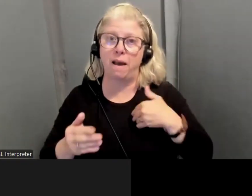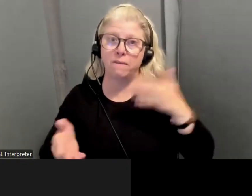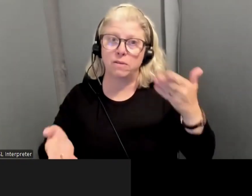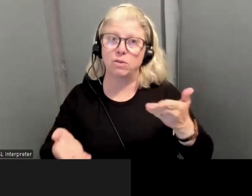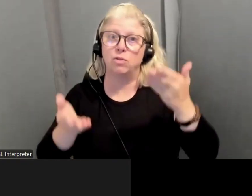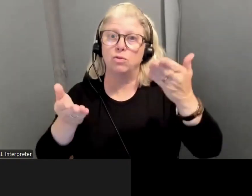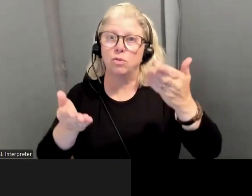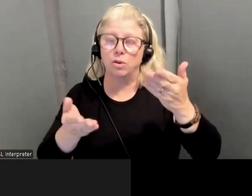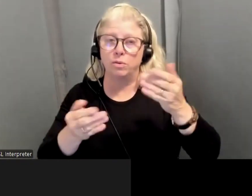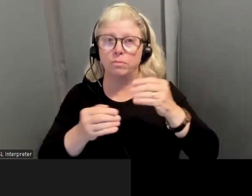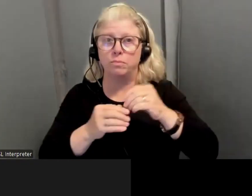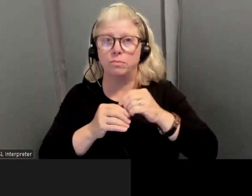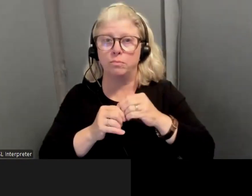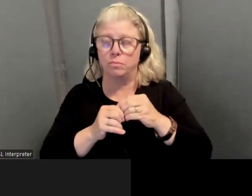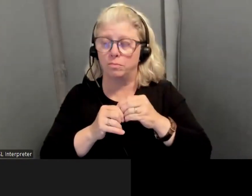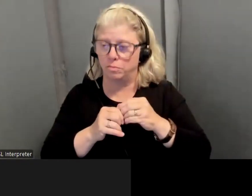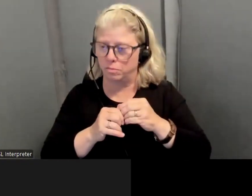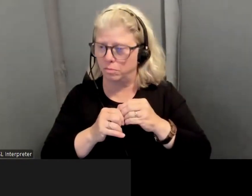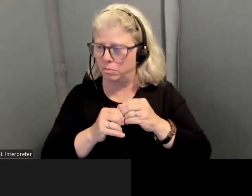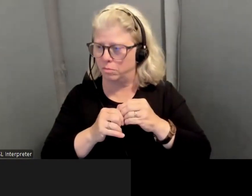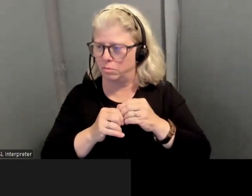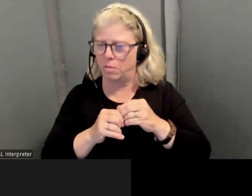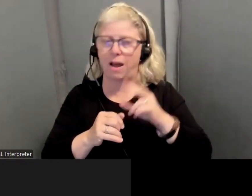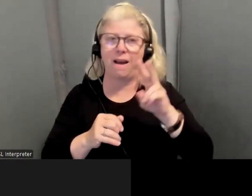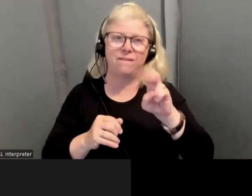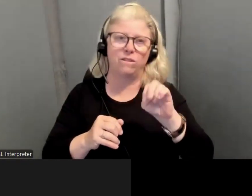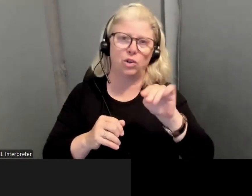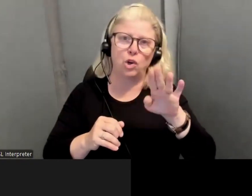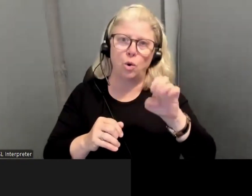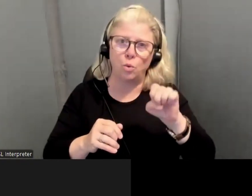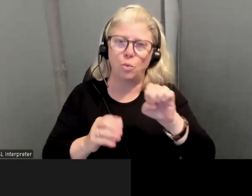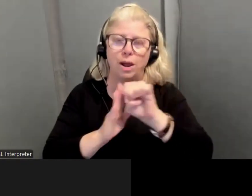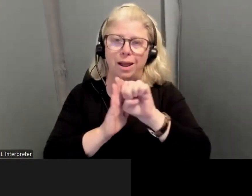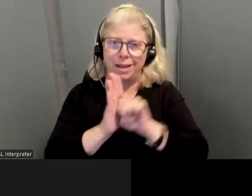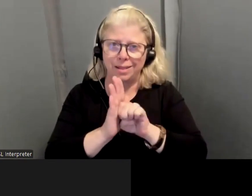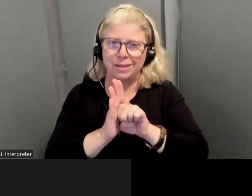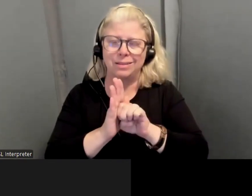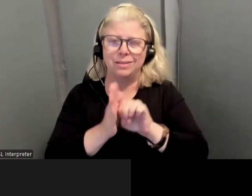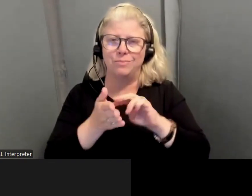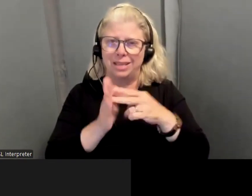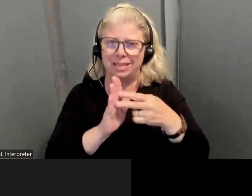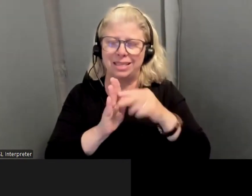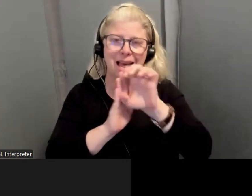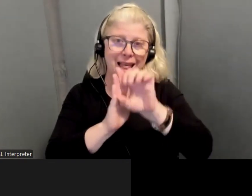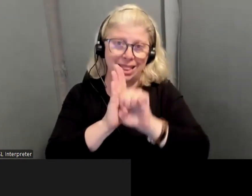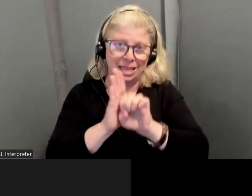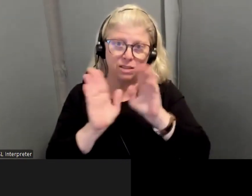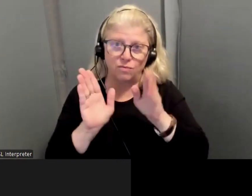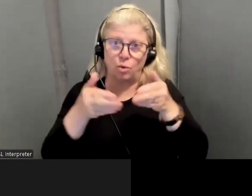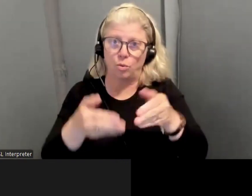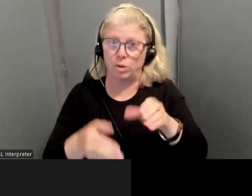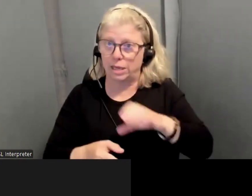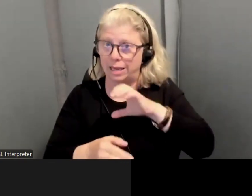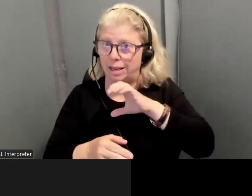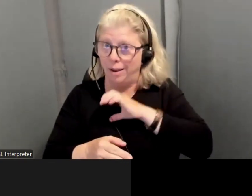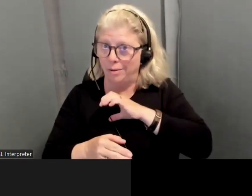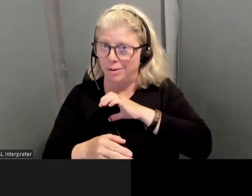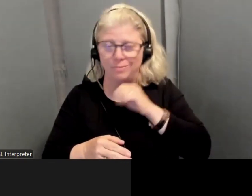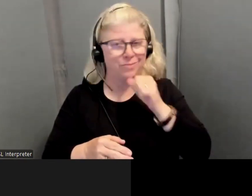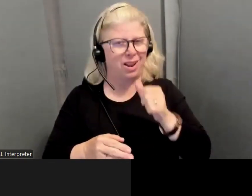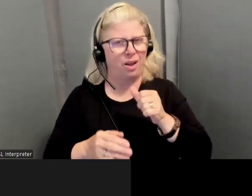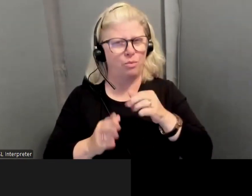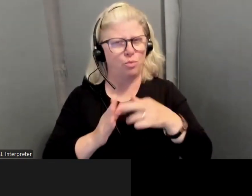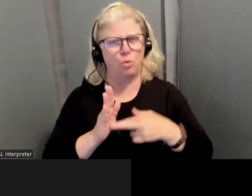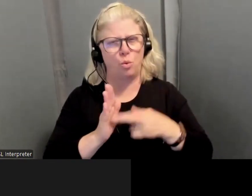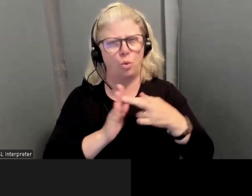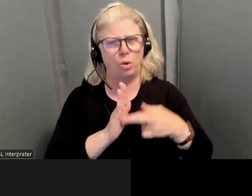suggested that virtue ethics, meaning an ethics that the emphasis of which is on character rather than rules and